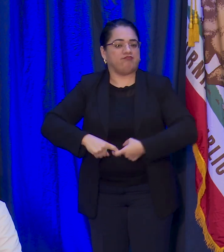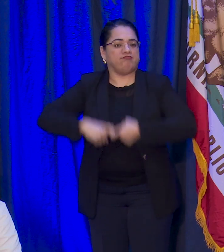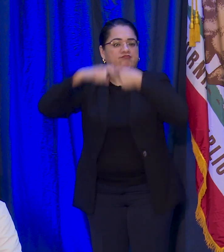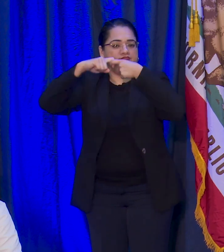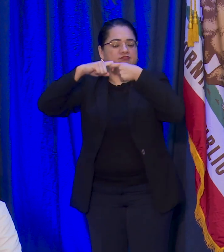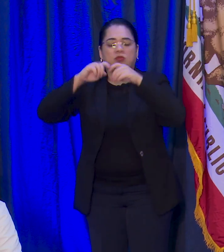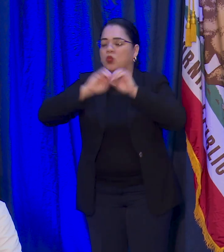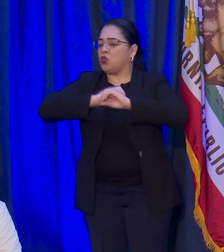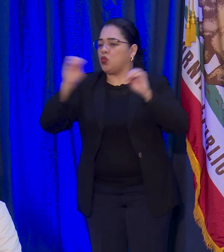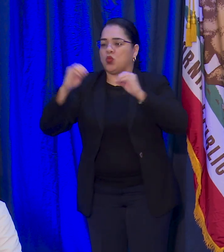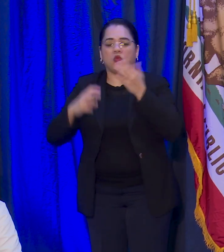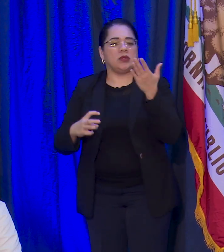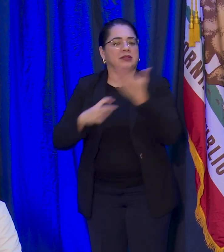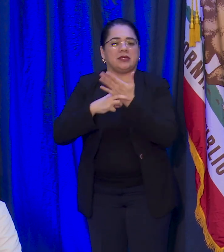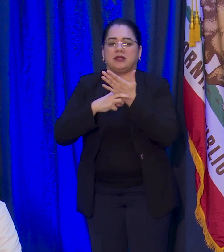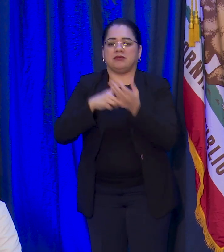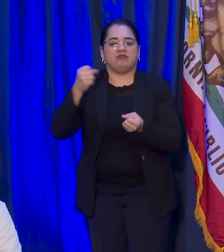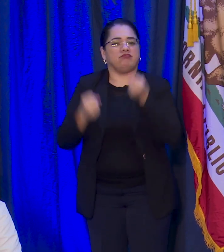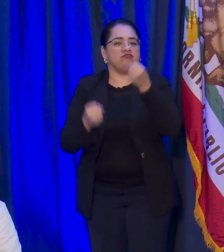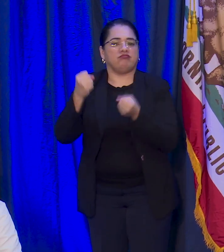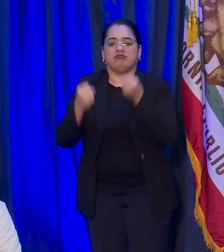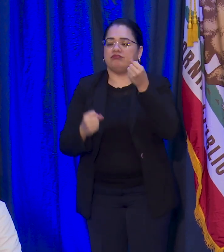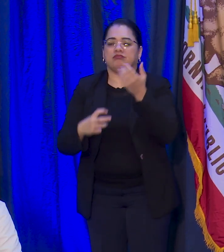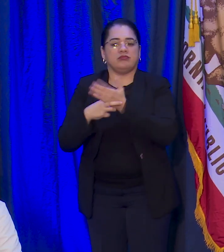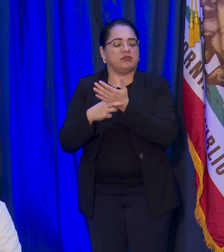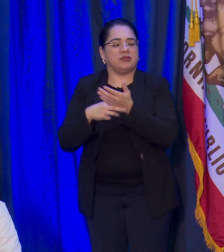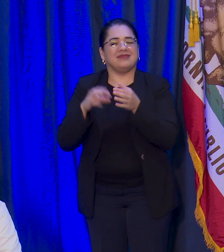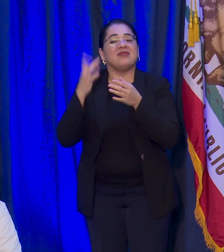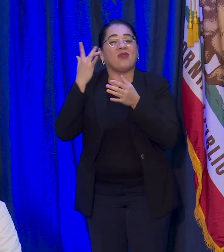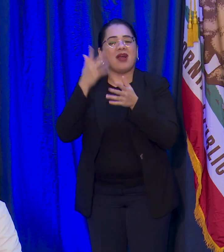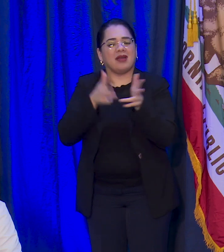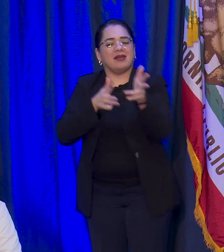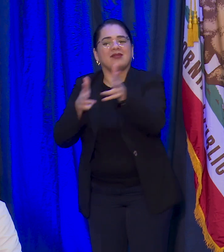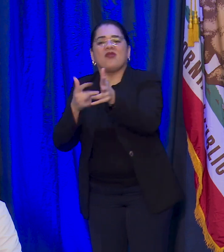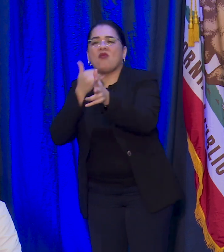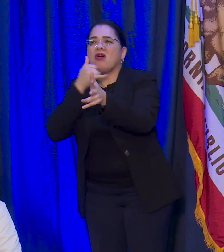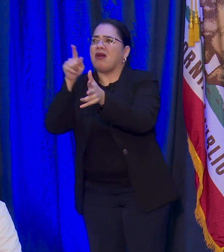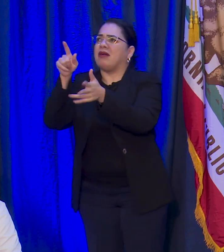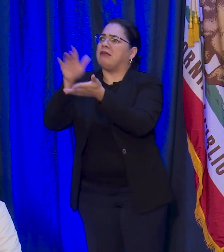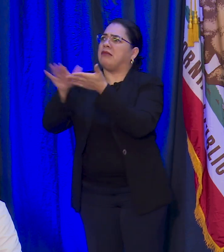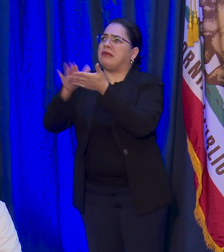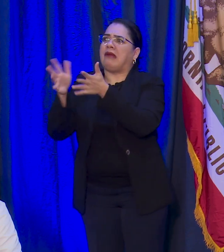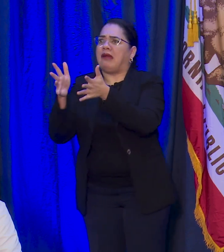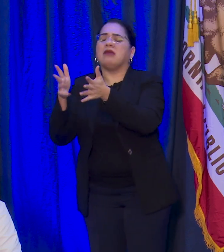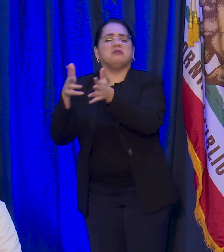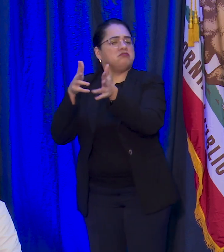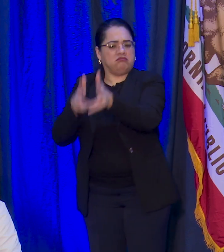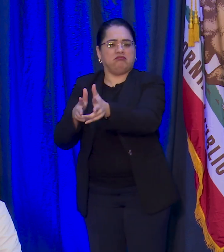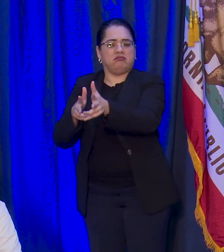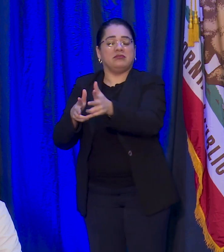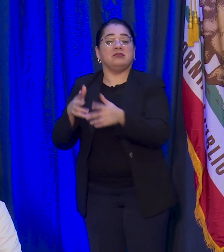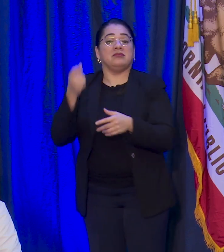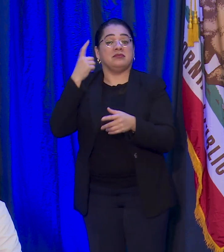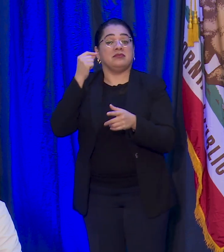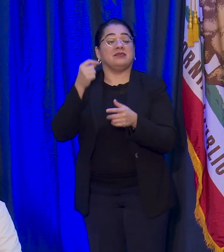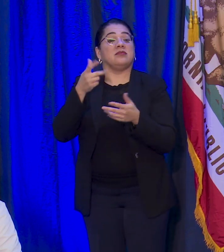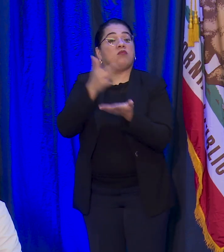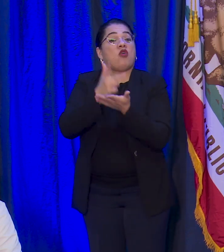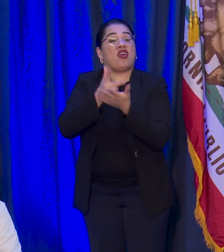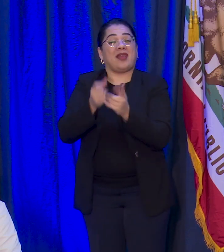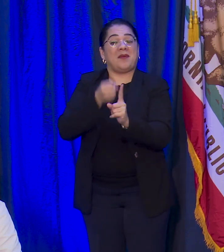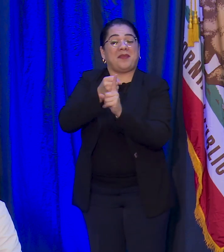not be tickets giving as they relate to street sweeping. And we know this is important for parking impacted neighborhoods. We also did